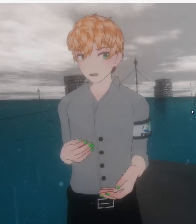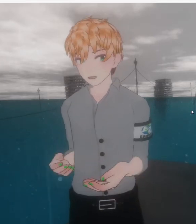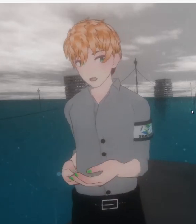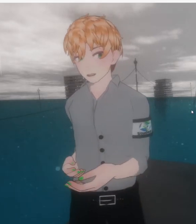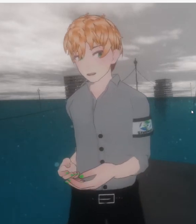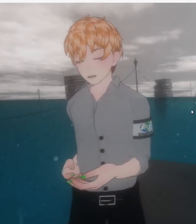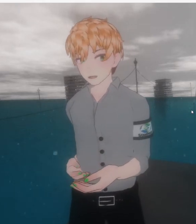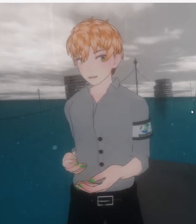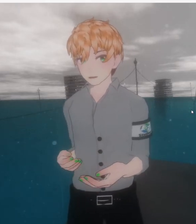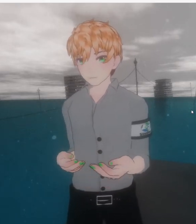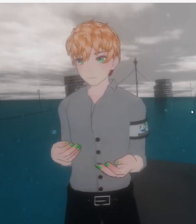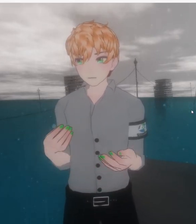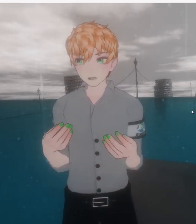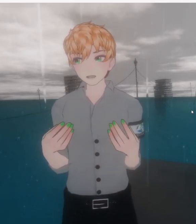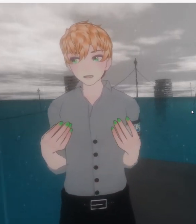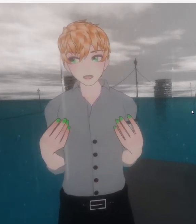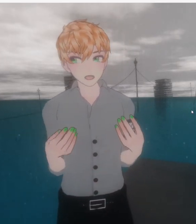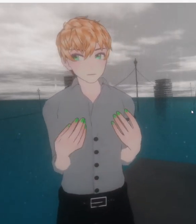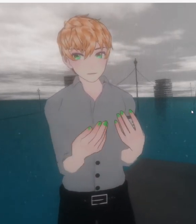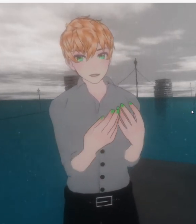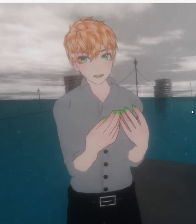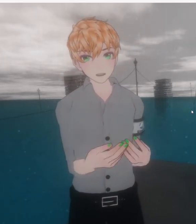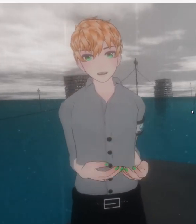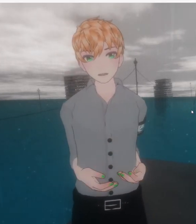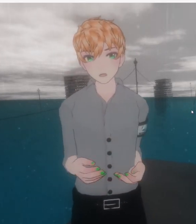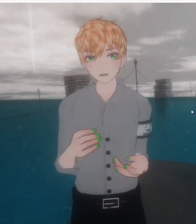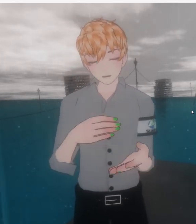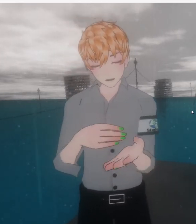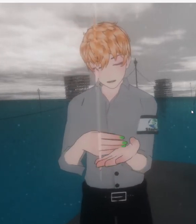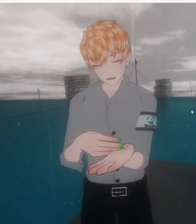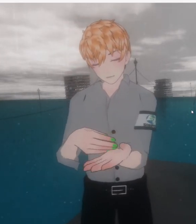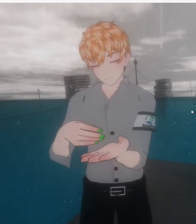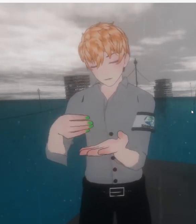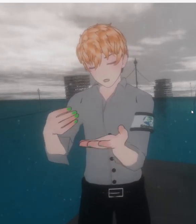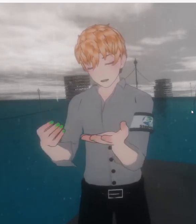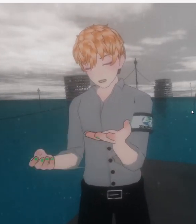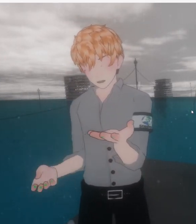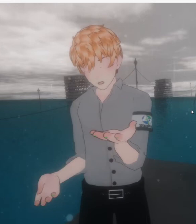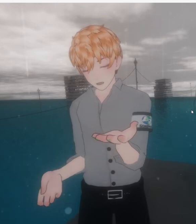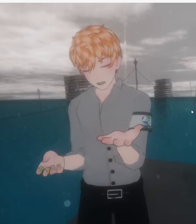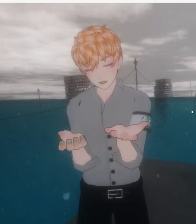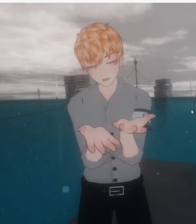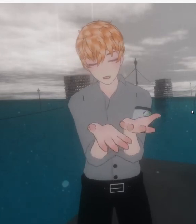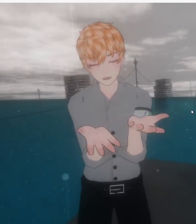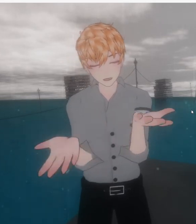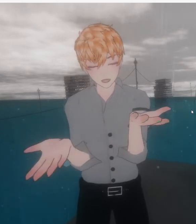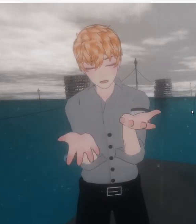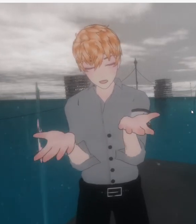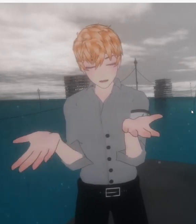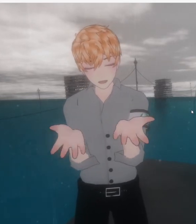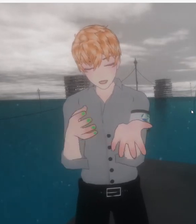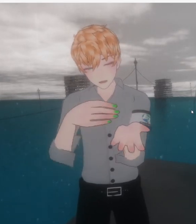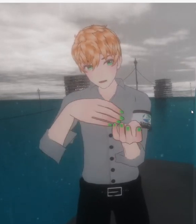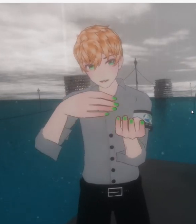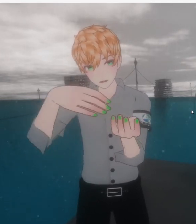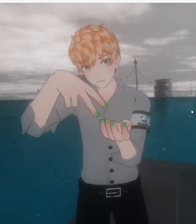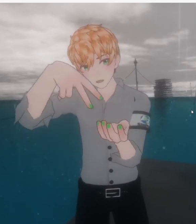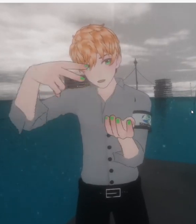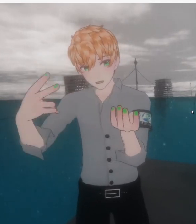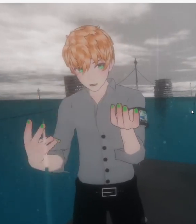all of these really intense emotional needs. It's just those really deep, like, you can have lots of shallow friends. Those really